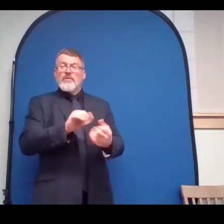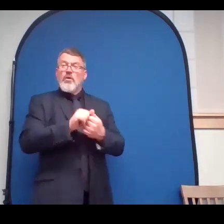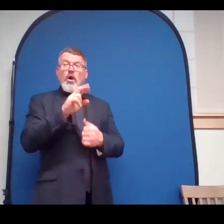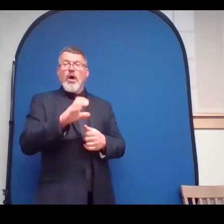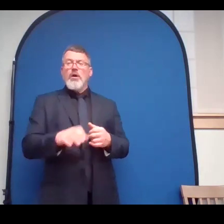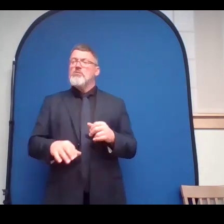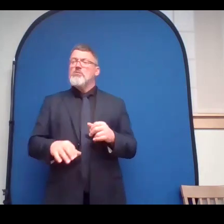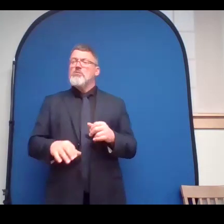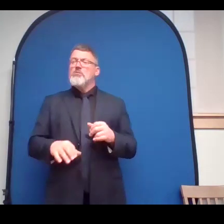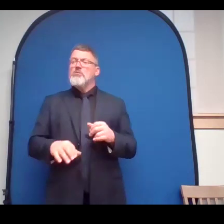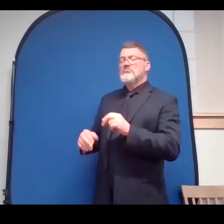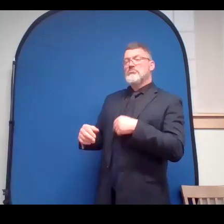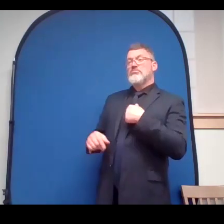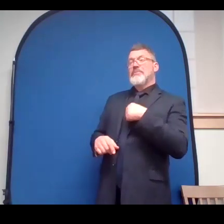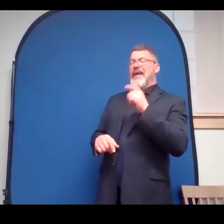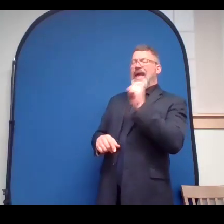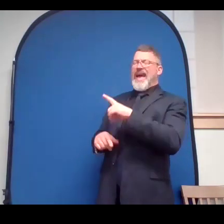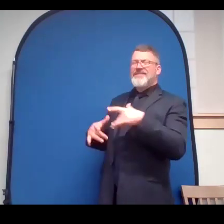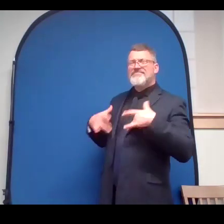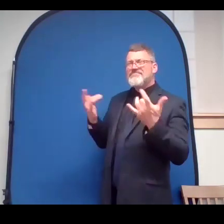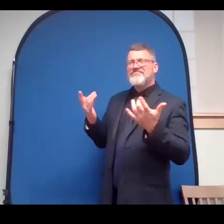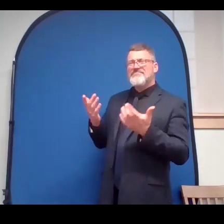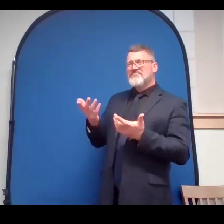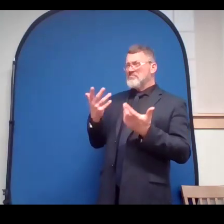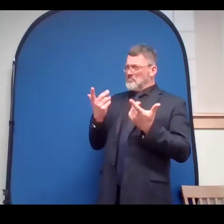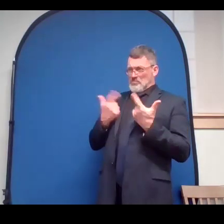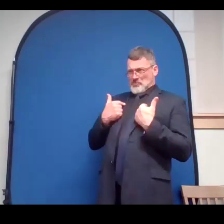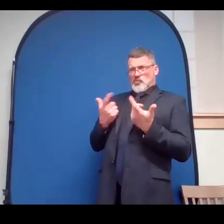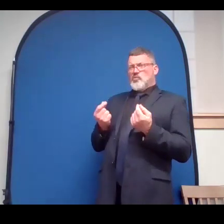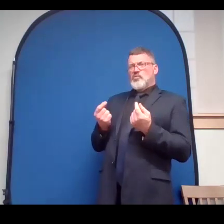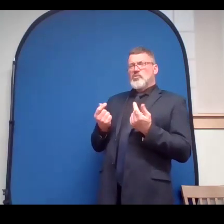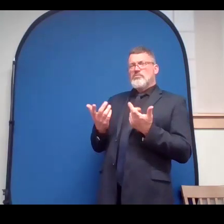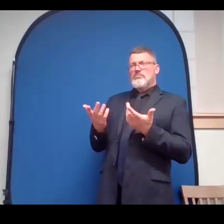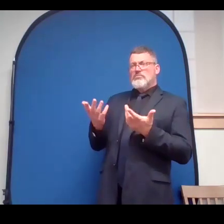more information than just, you know, because being in law enforcement as I am now,